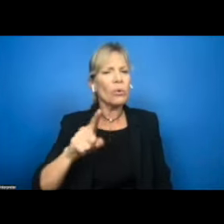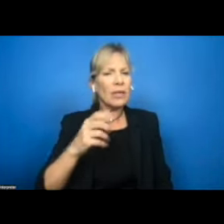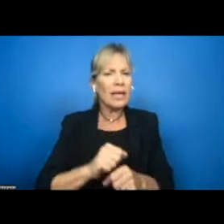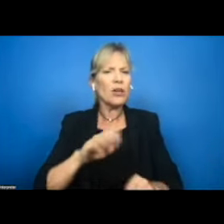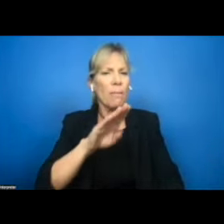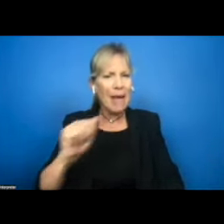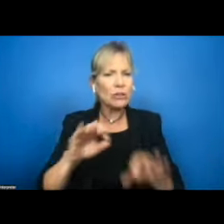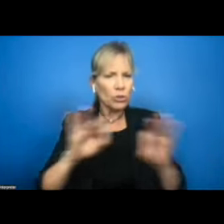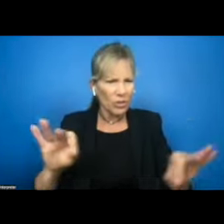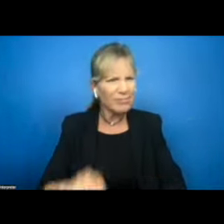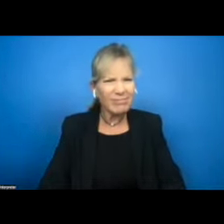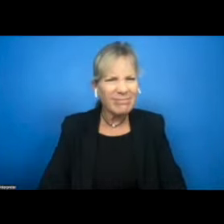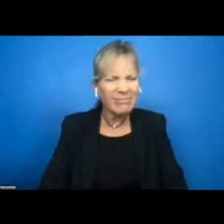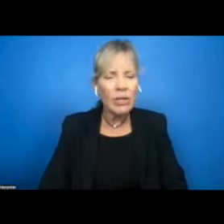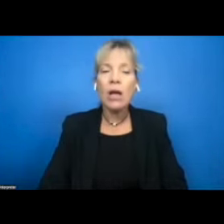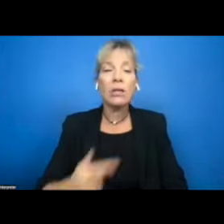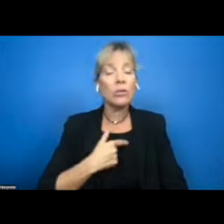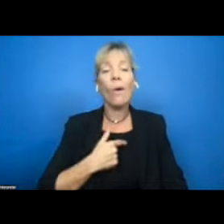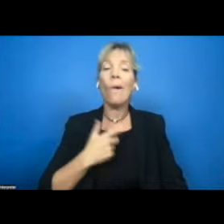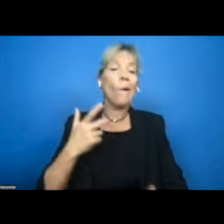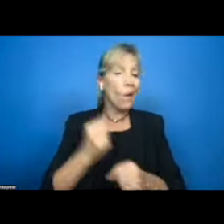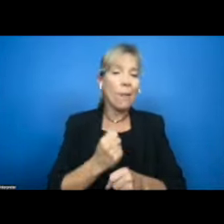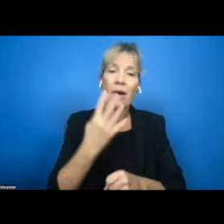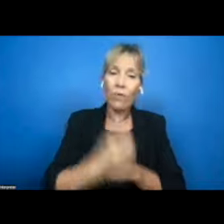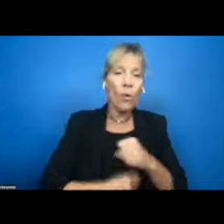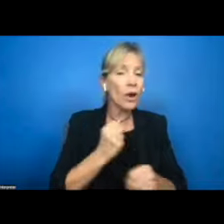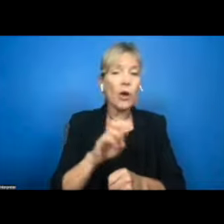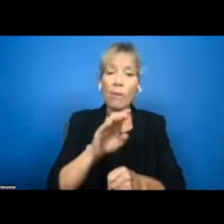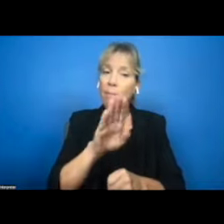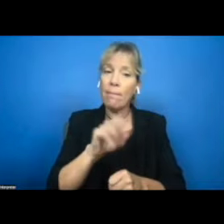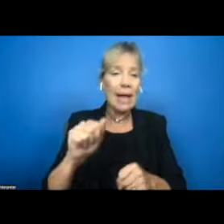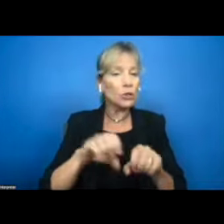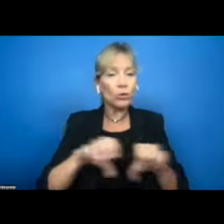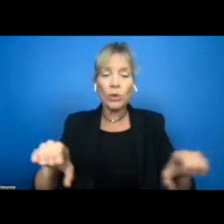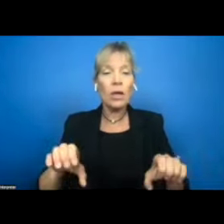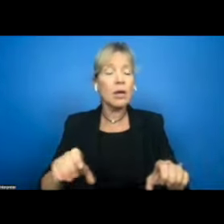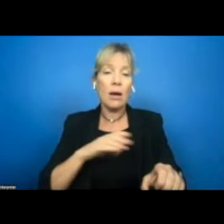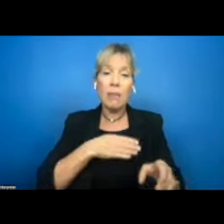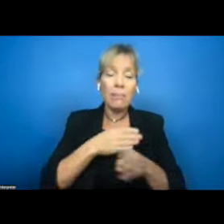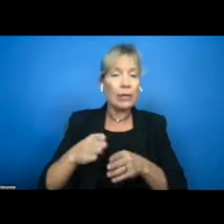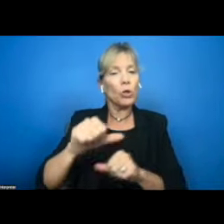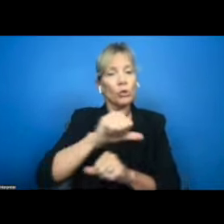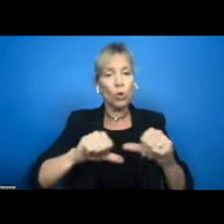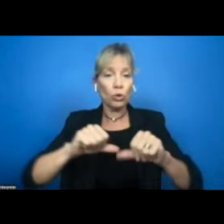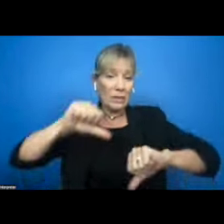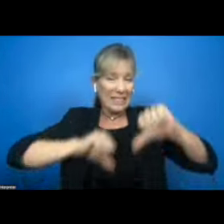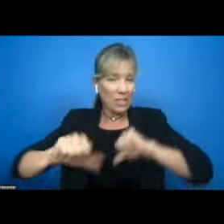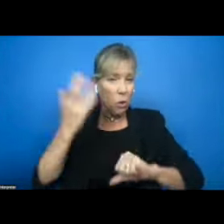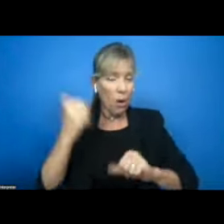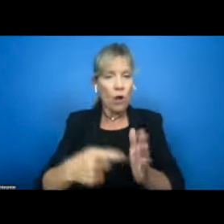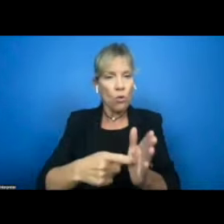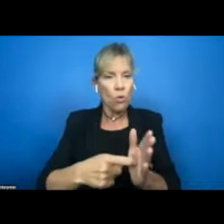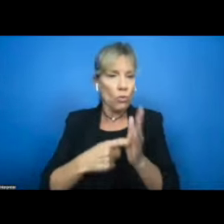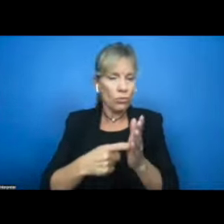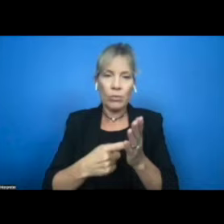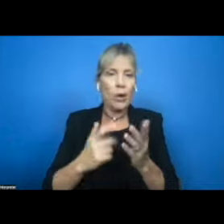bachelor's degree. So I ended up getting my bachelor's degree and I majored in social science because that was a degree that required no